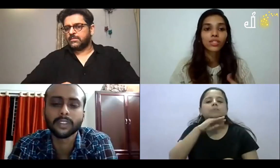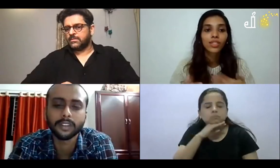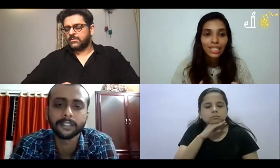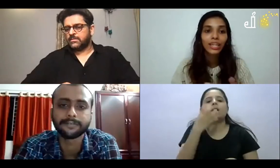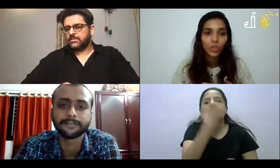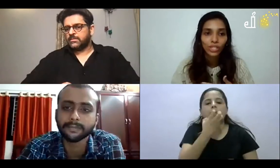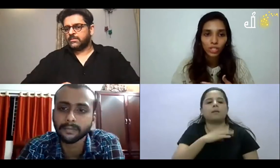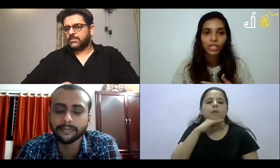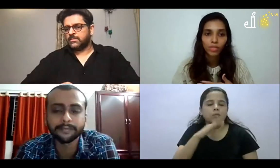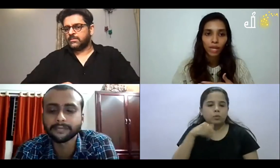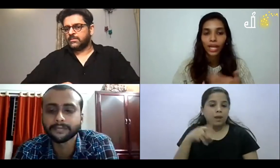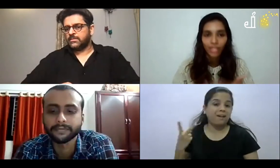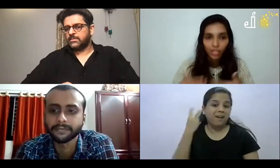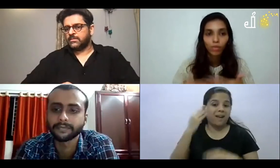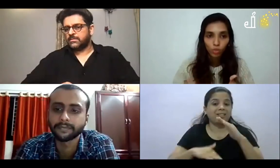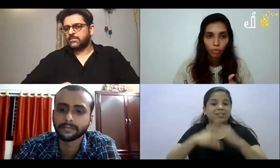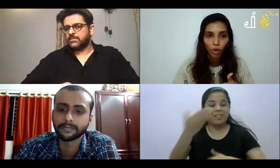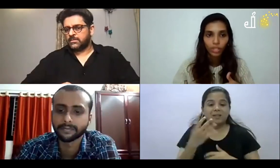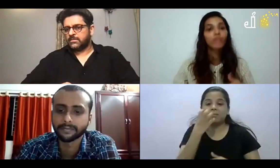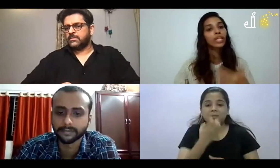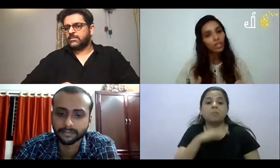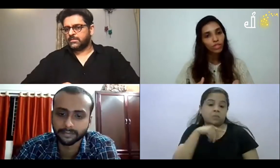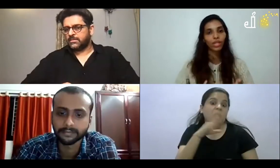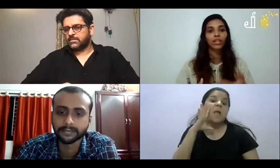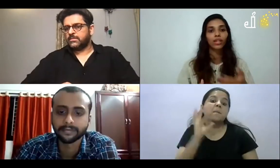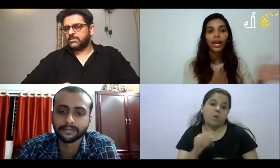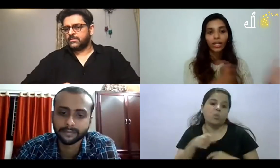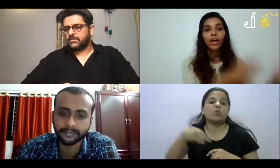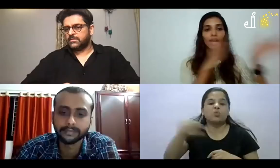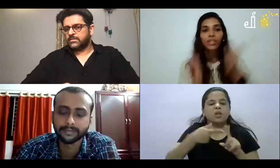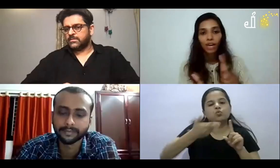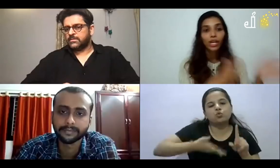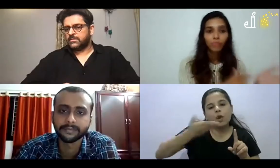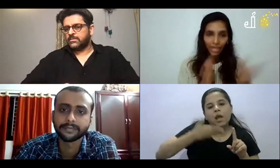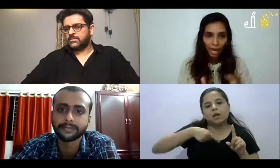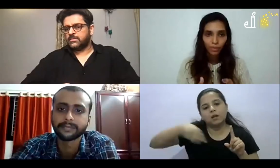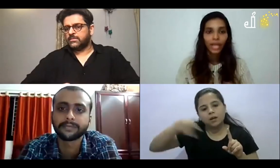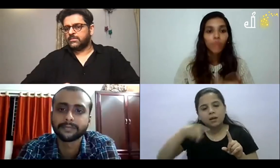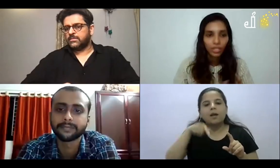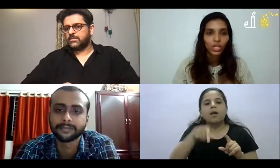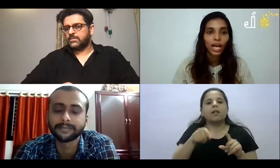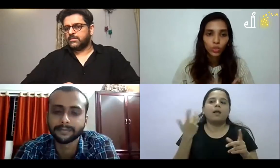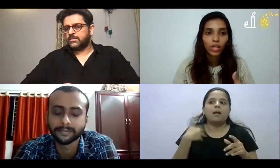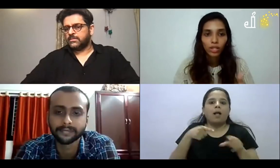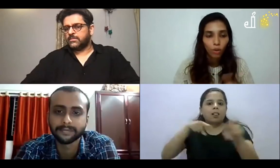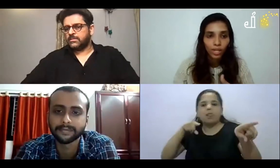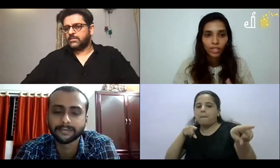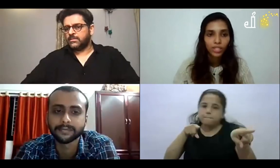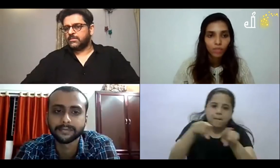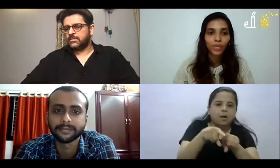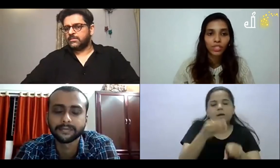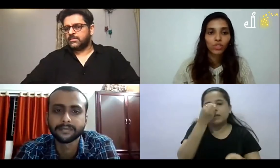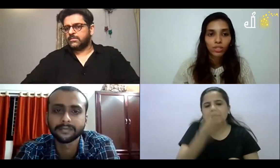post surgical intervention comes up, and that is much more important. And we can give the training and cover up the gap and bring the child to a